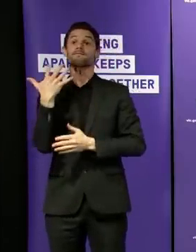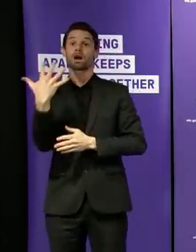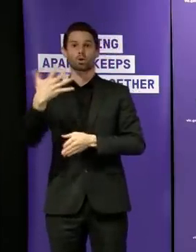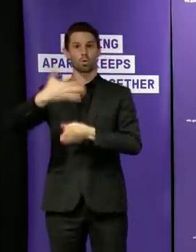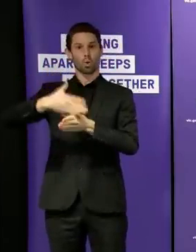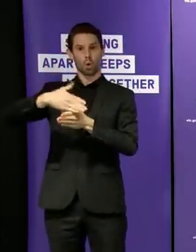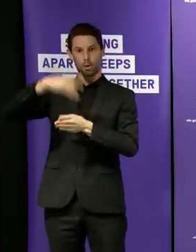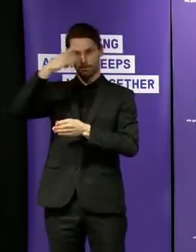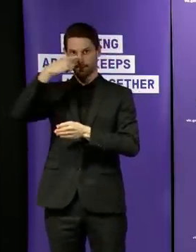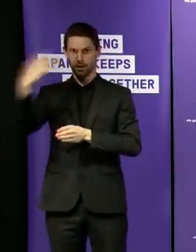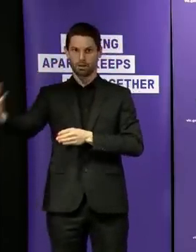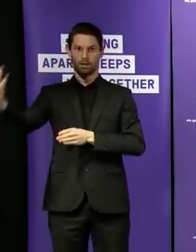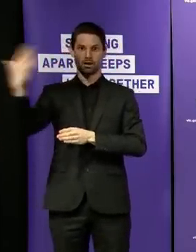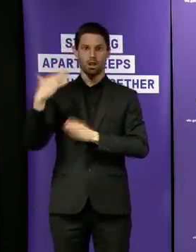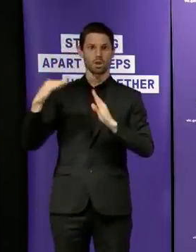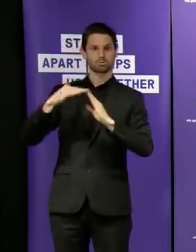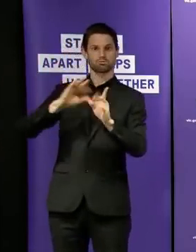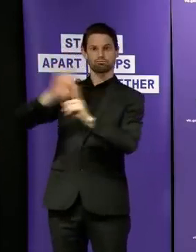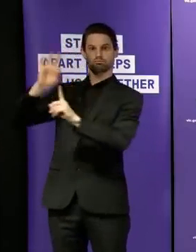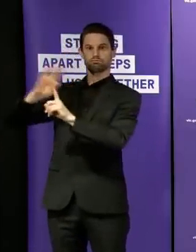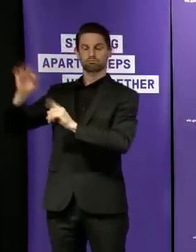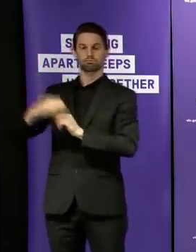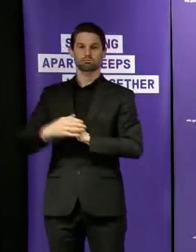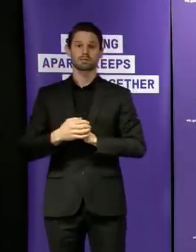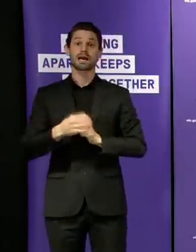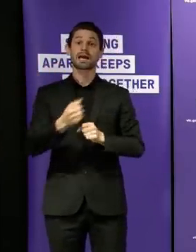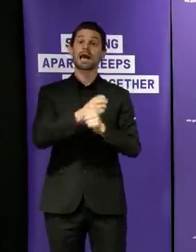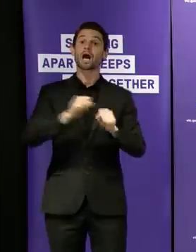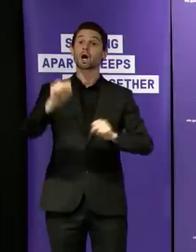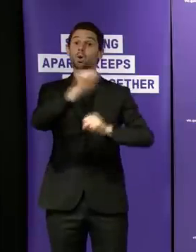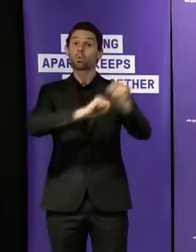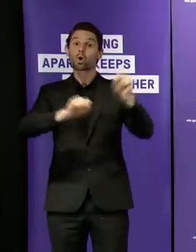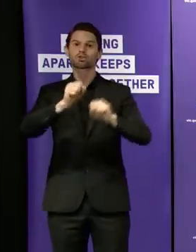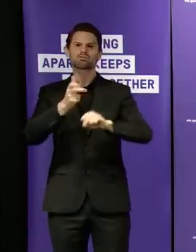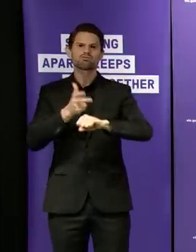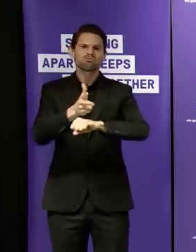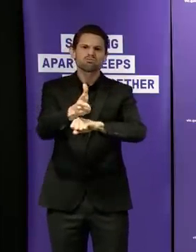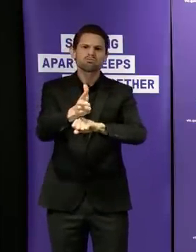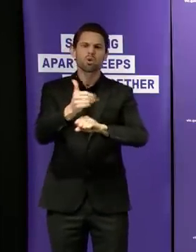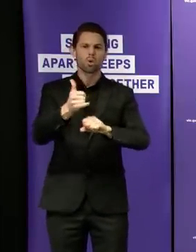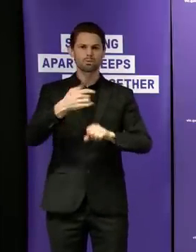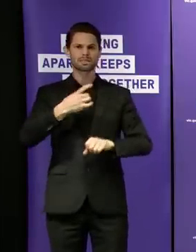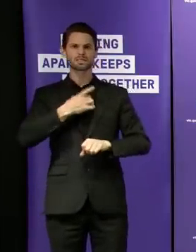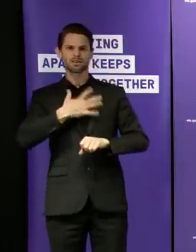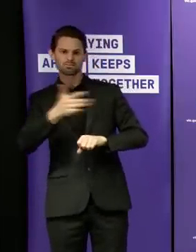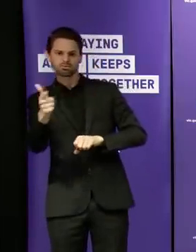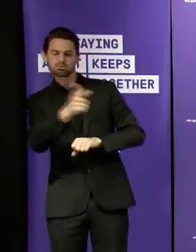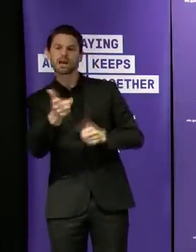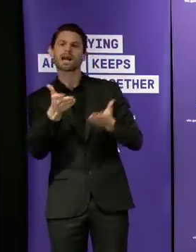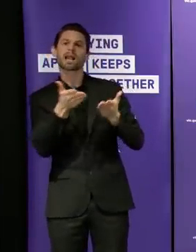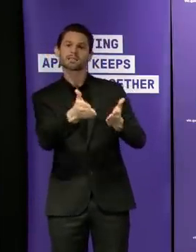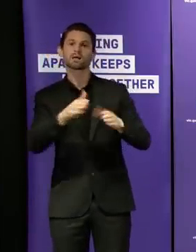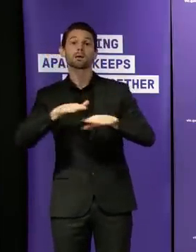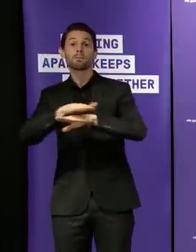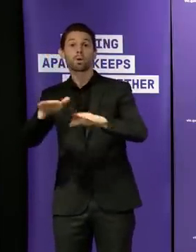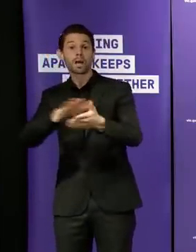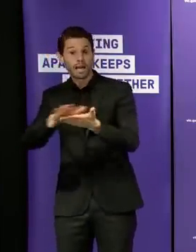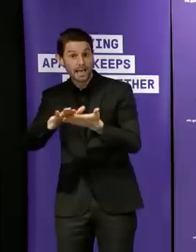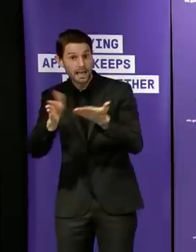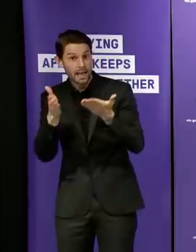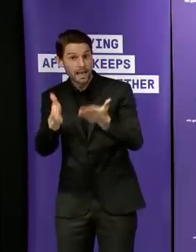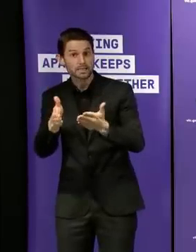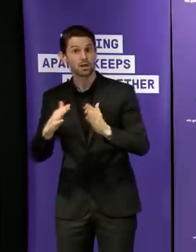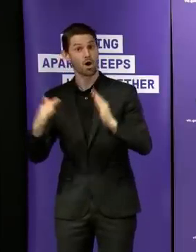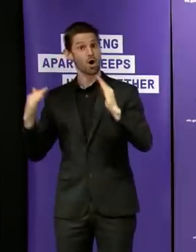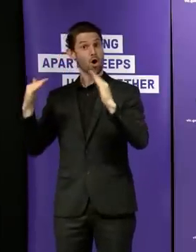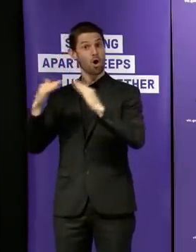workers. Solo or automated car washing and pool cleaning will be allowed. Mobile or home business